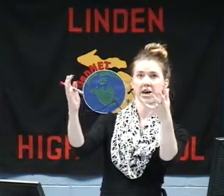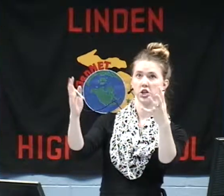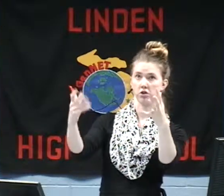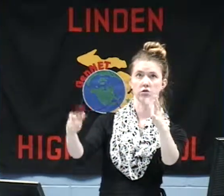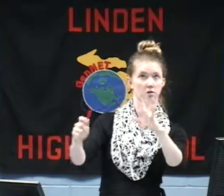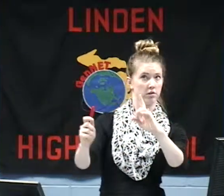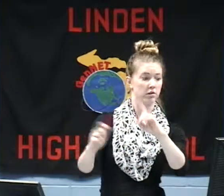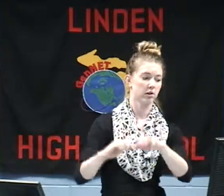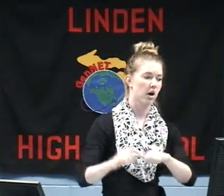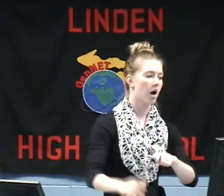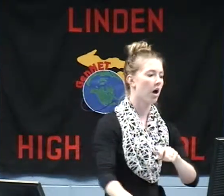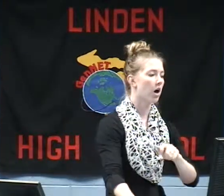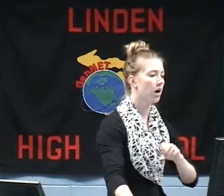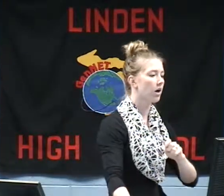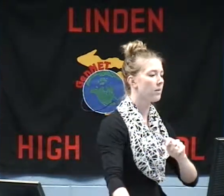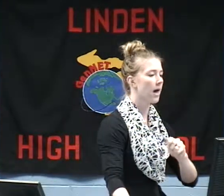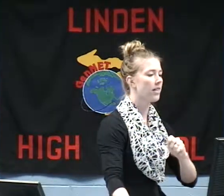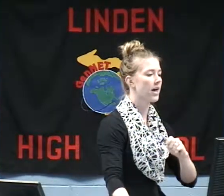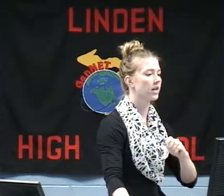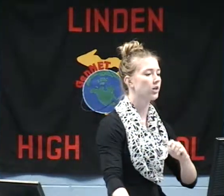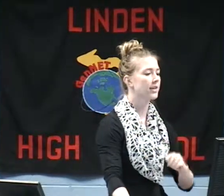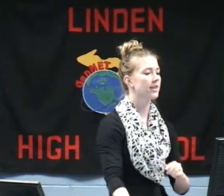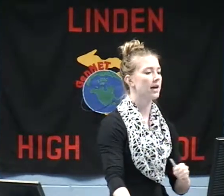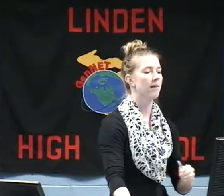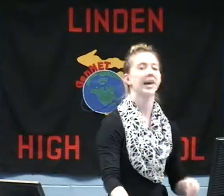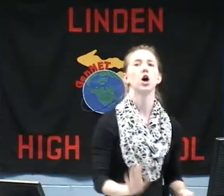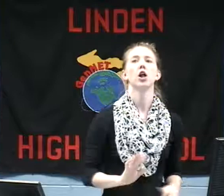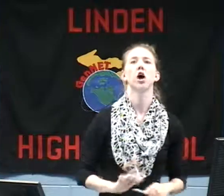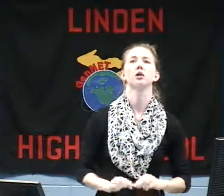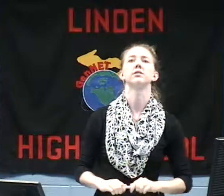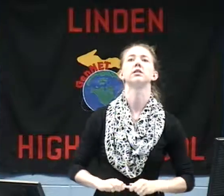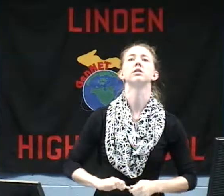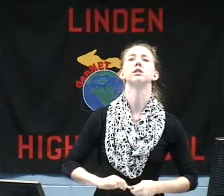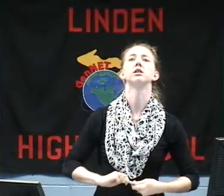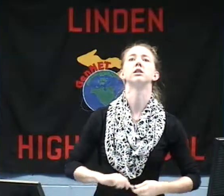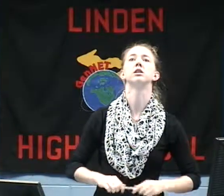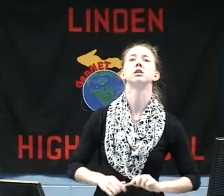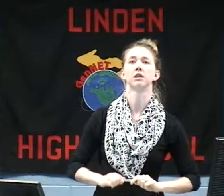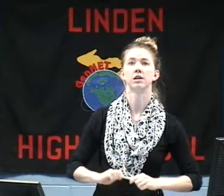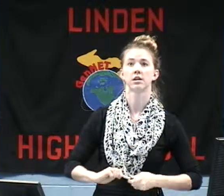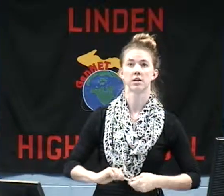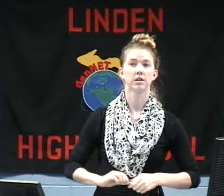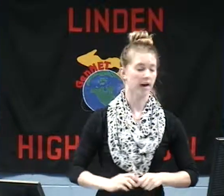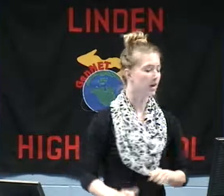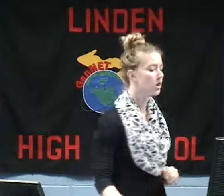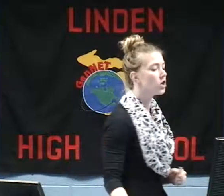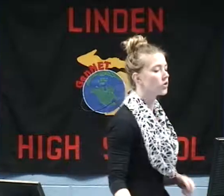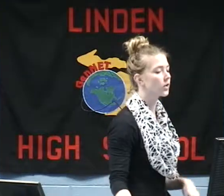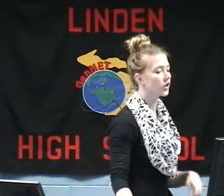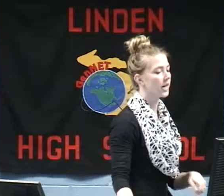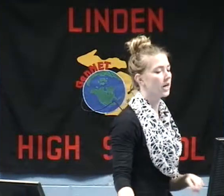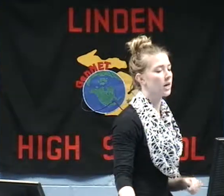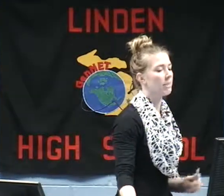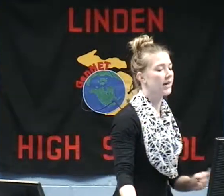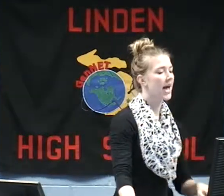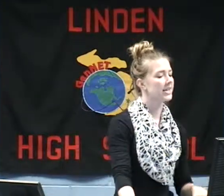too. And then Clarissa and Megan, alarms. Okay? Swords Creek,